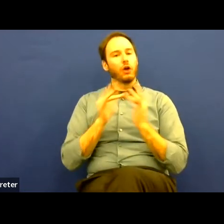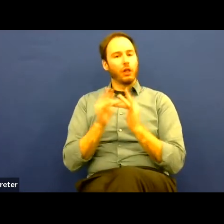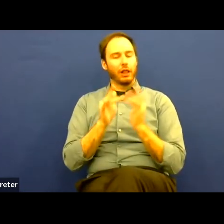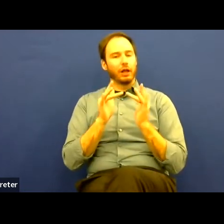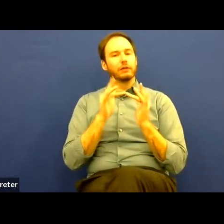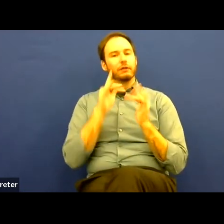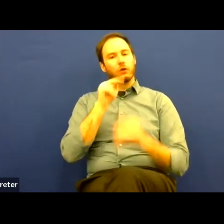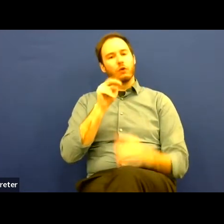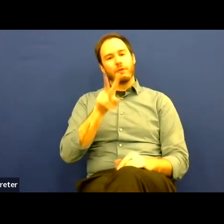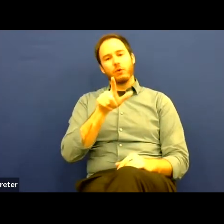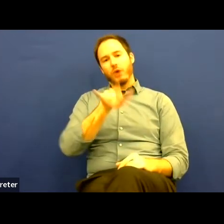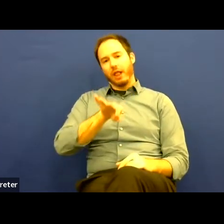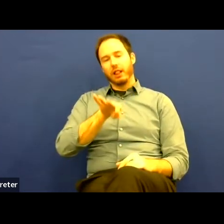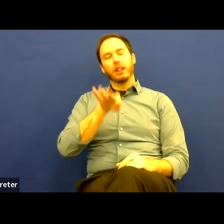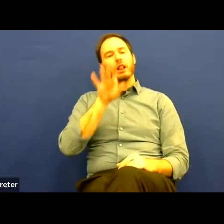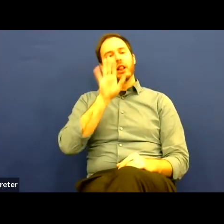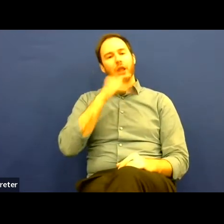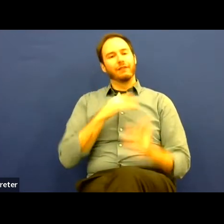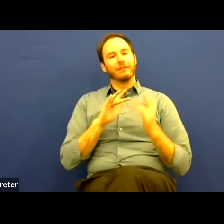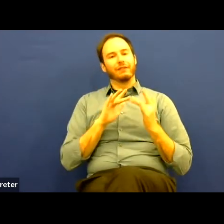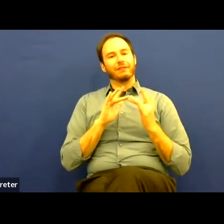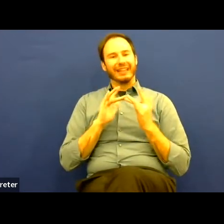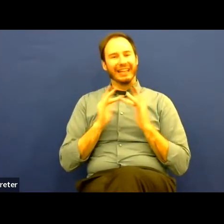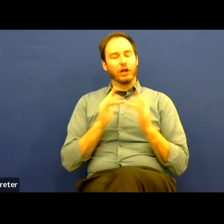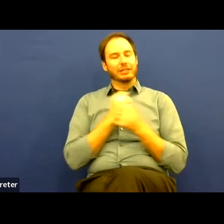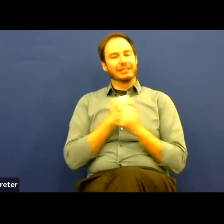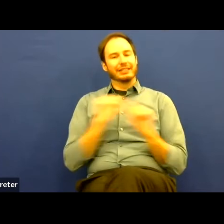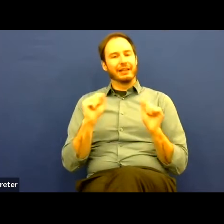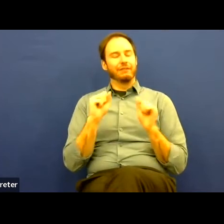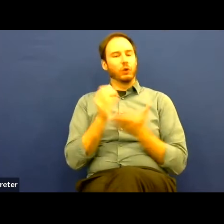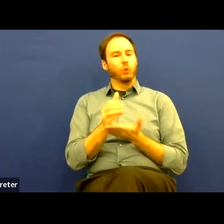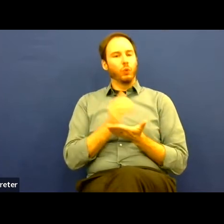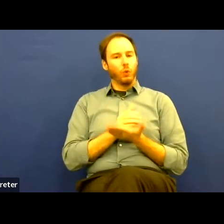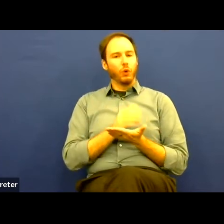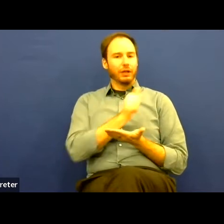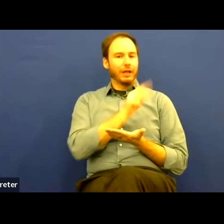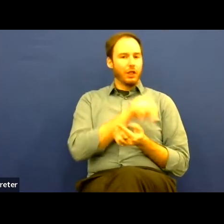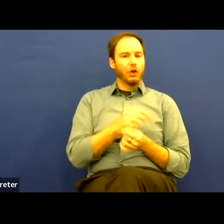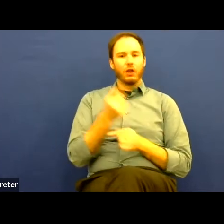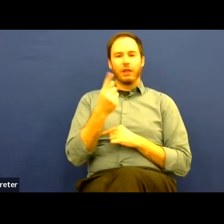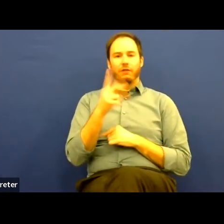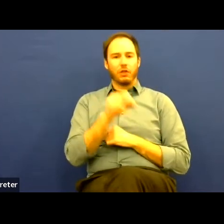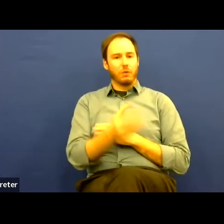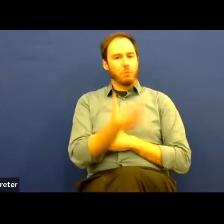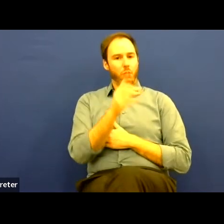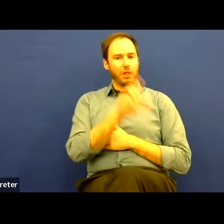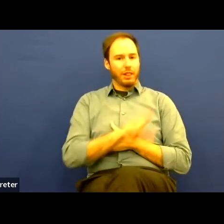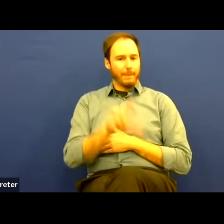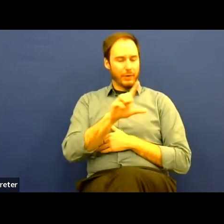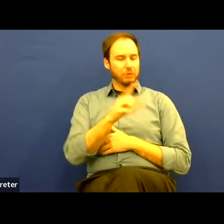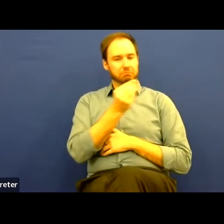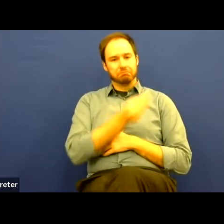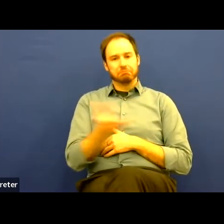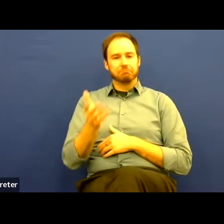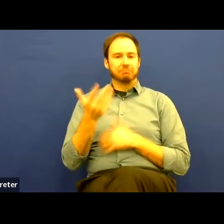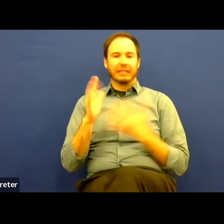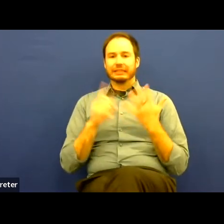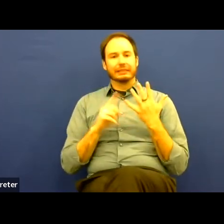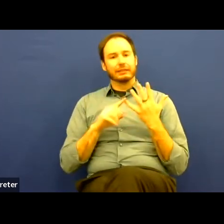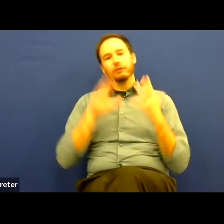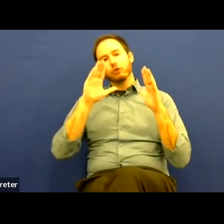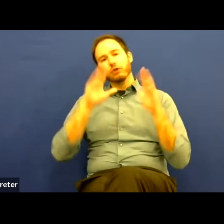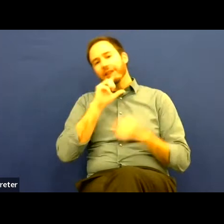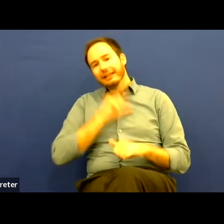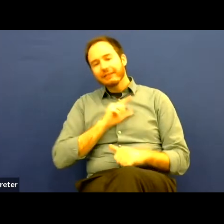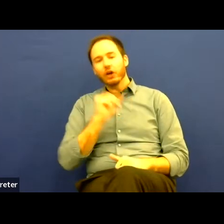on November 29th. There's going to be an internet safety course from 10:30 to 11:30 at the library. That's it. And have a